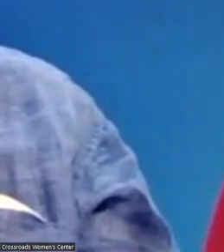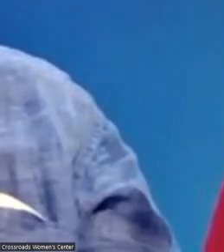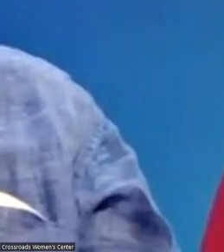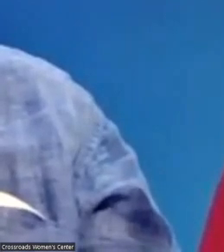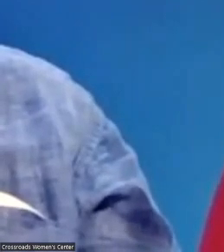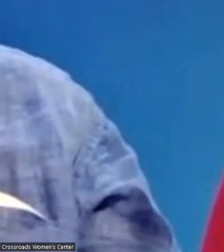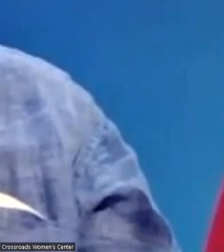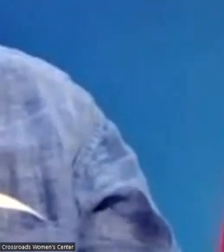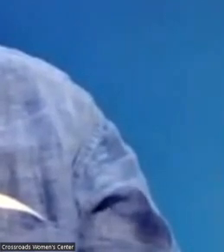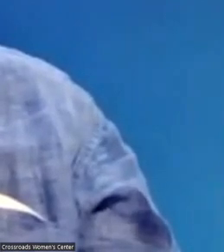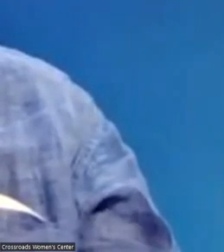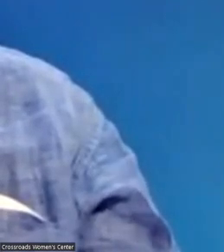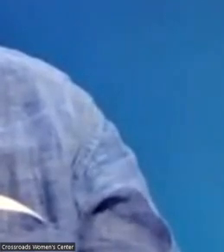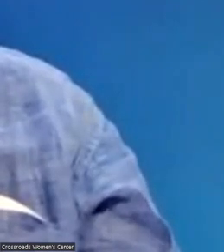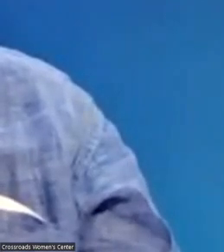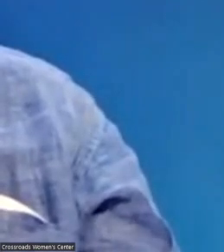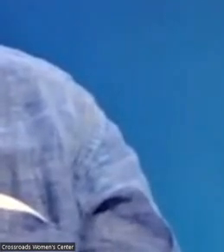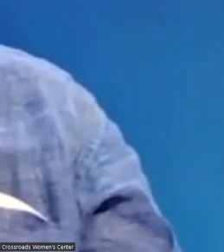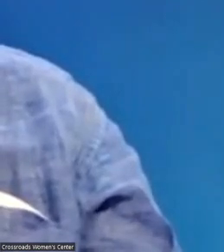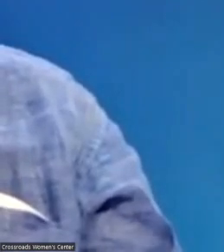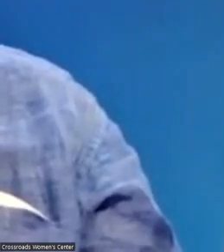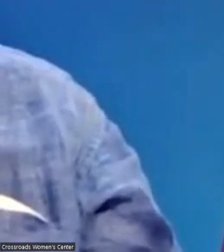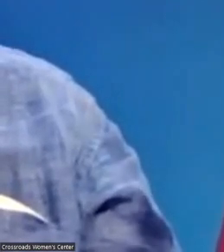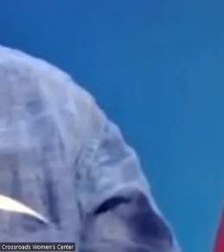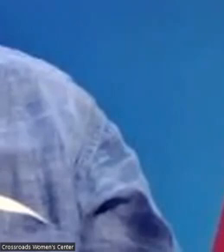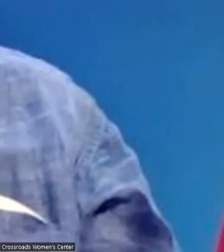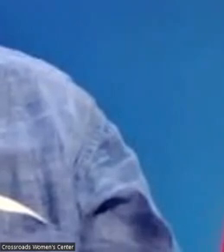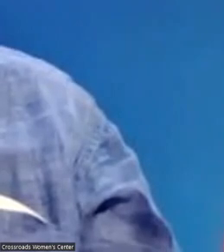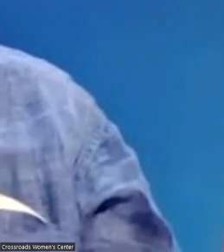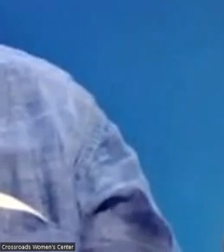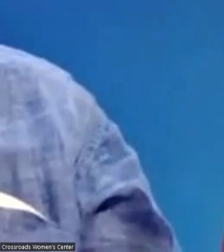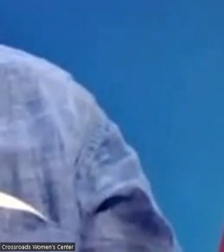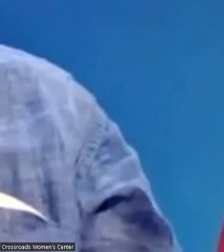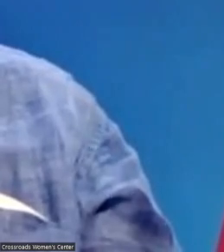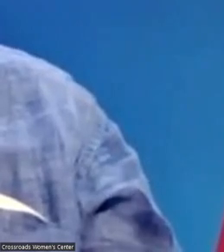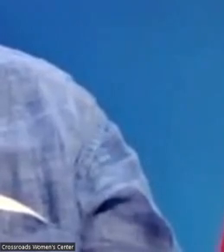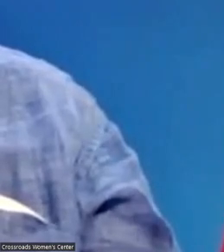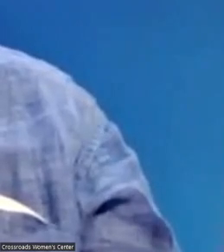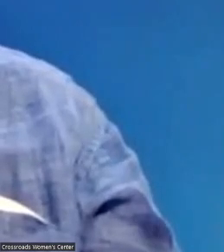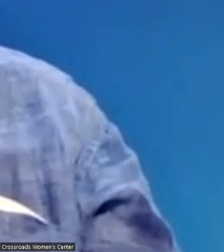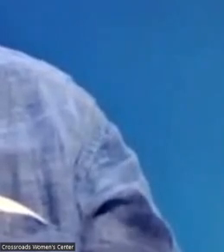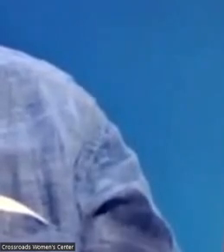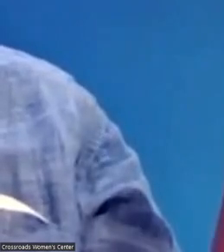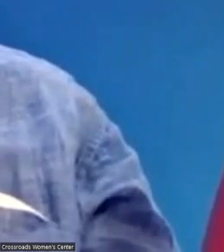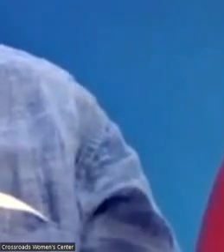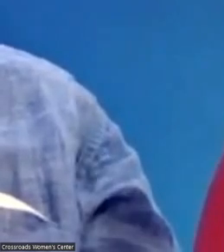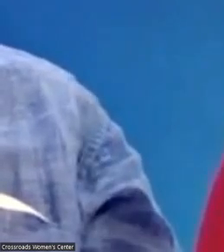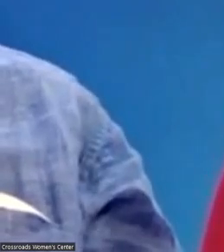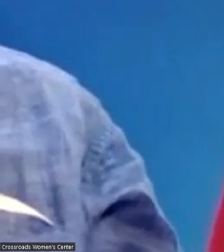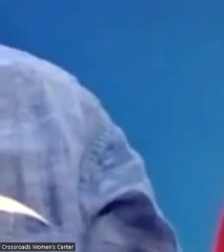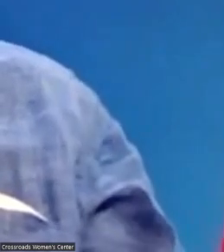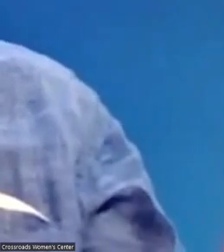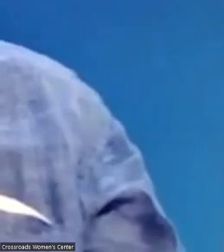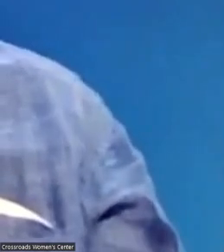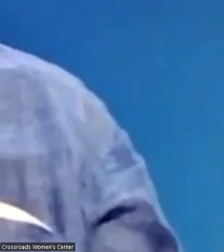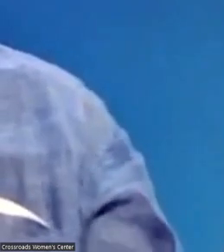earlier, the freedom to also have children and to raise them in equity is also a right. There's